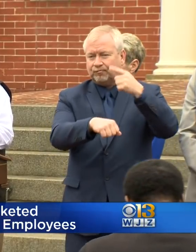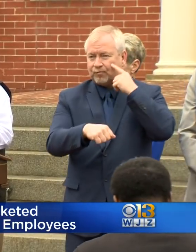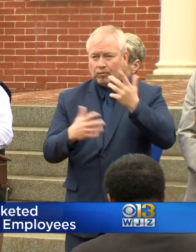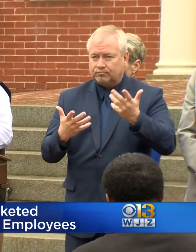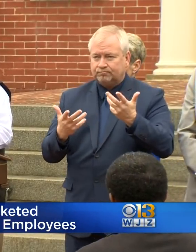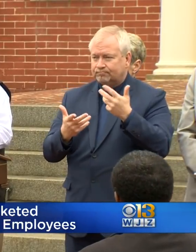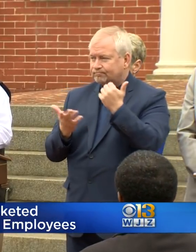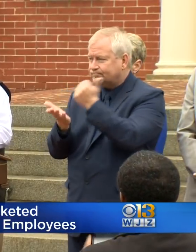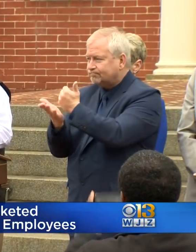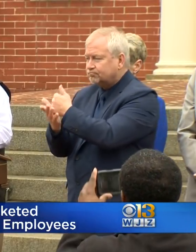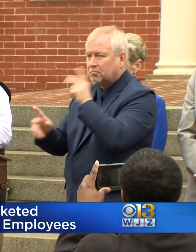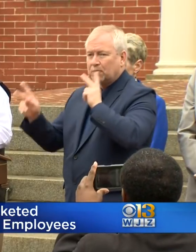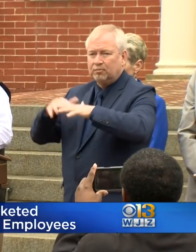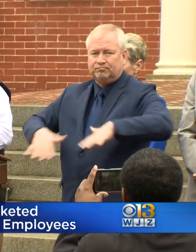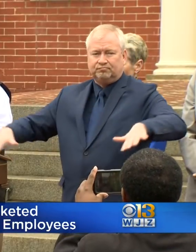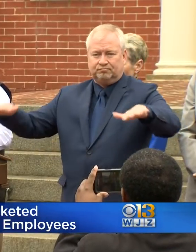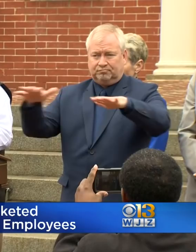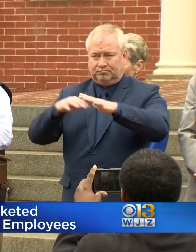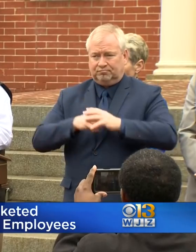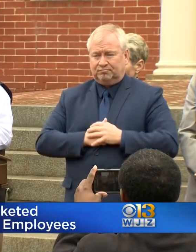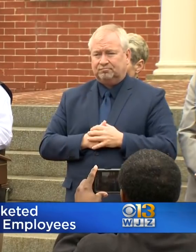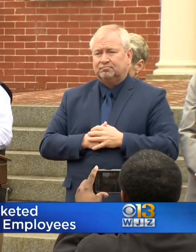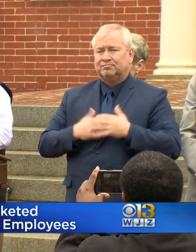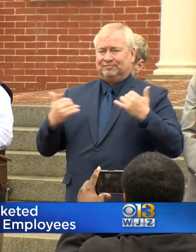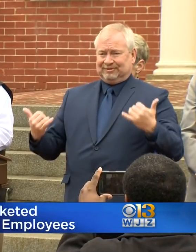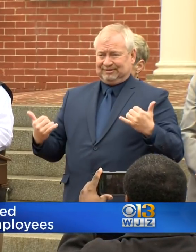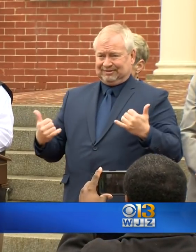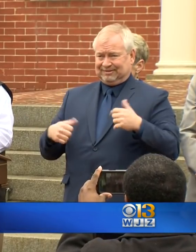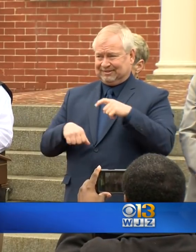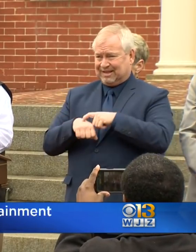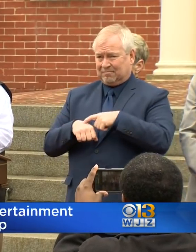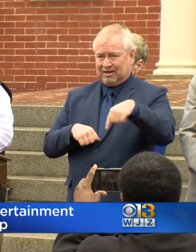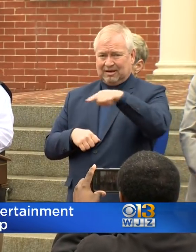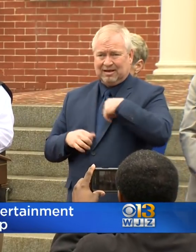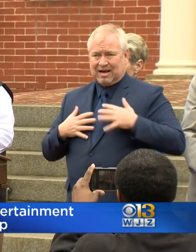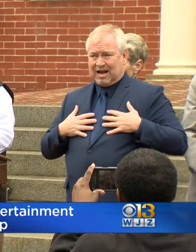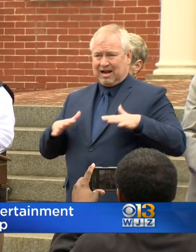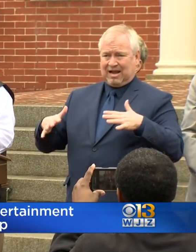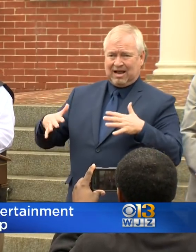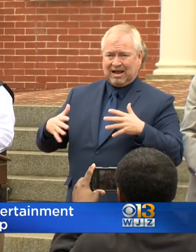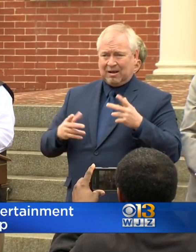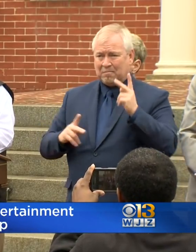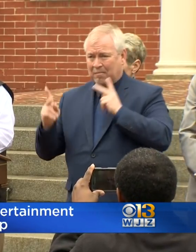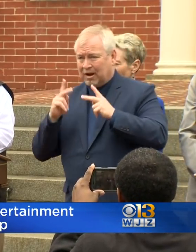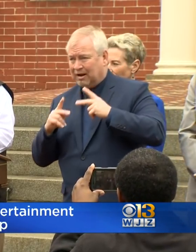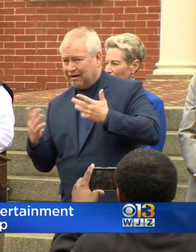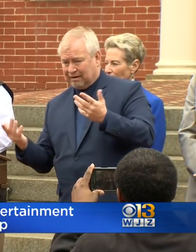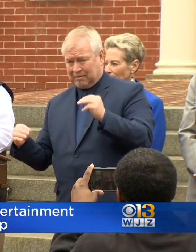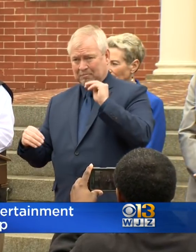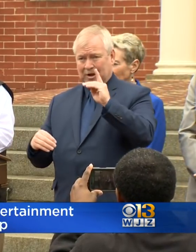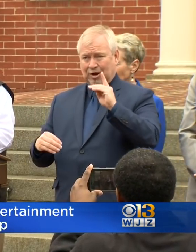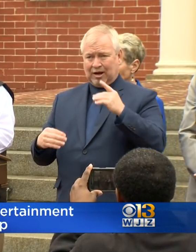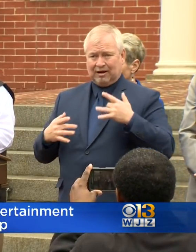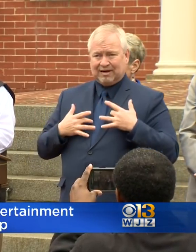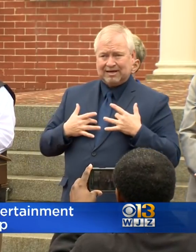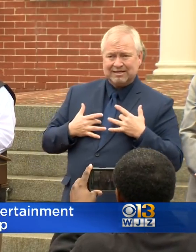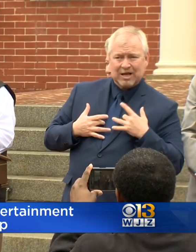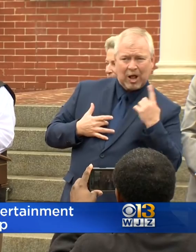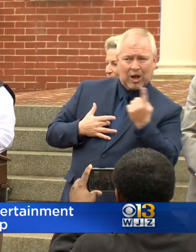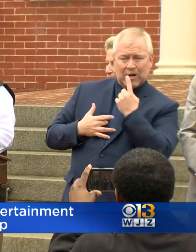anxiety and uncertainty, the people all across our state always look for